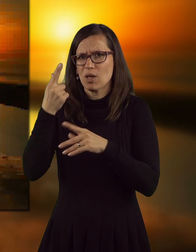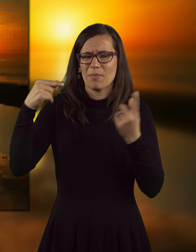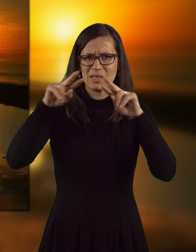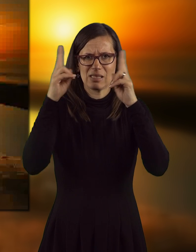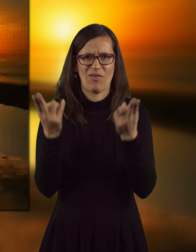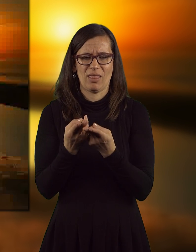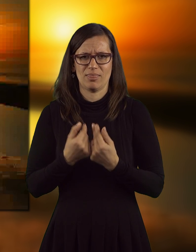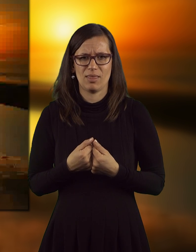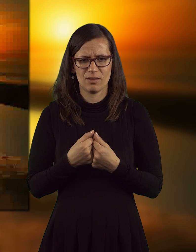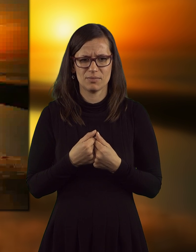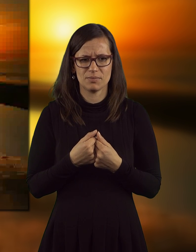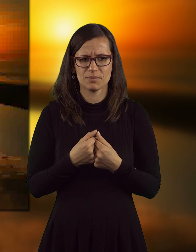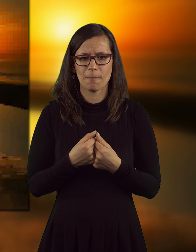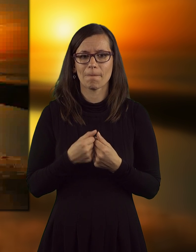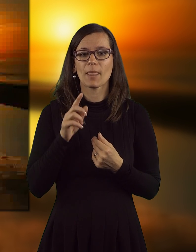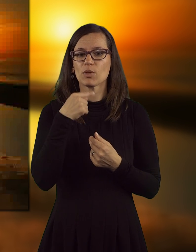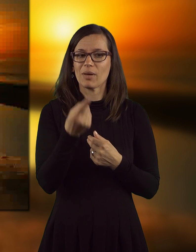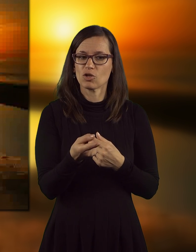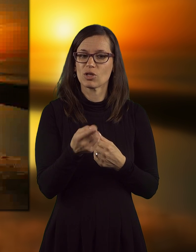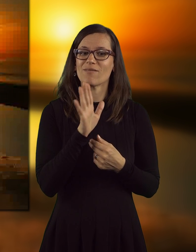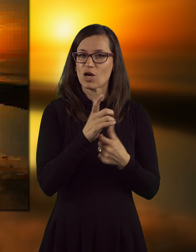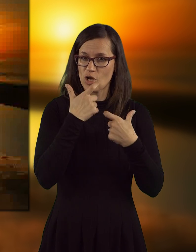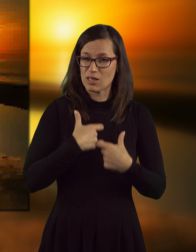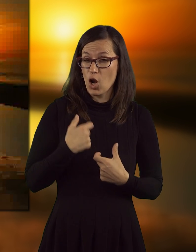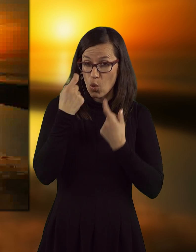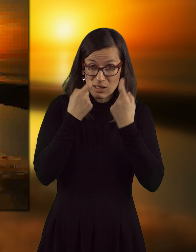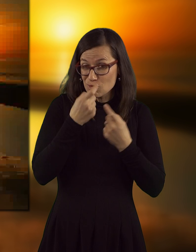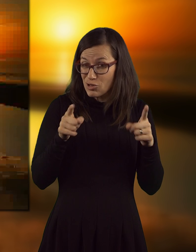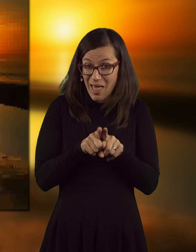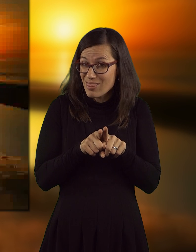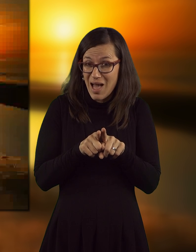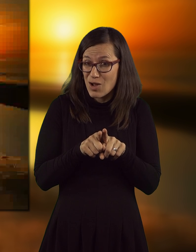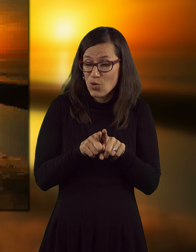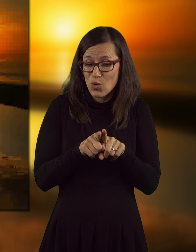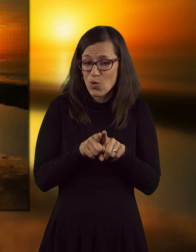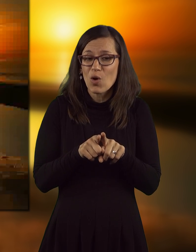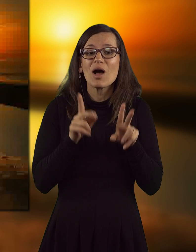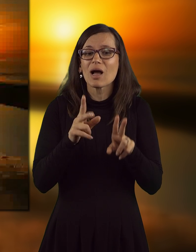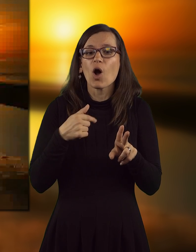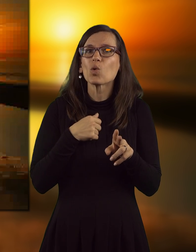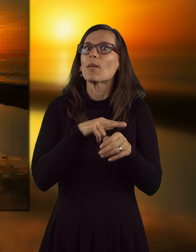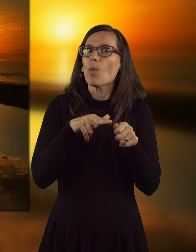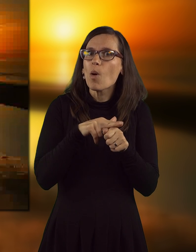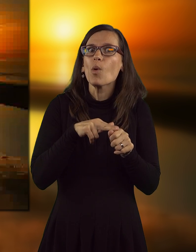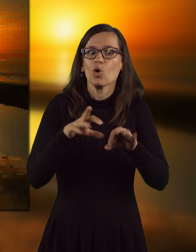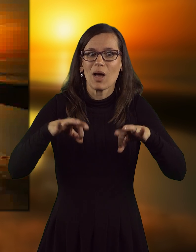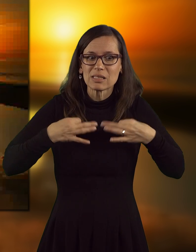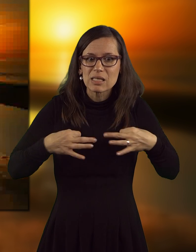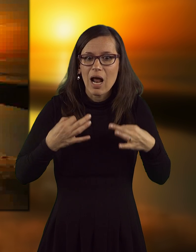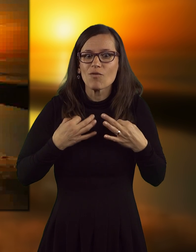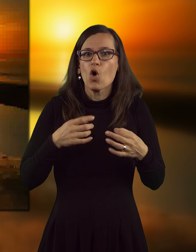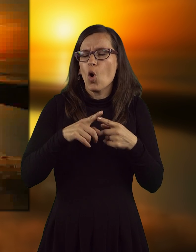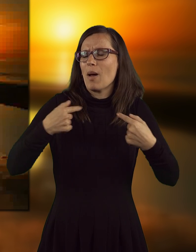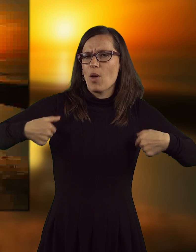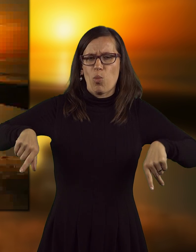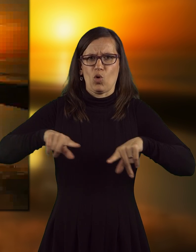in the world observing that? And then you say, your body is asking exactly the same question. How can I flow